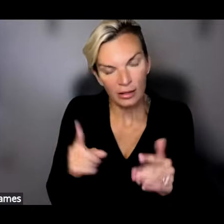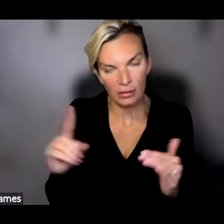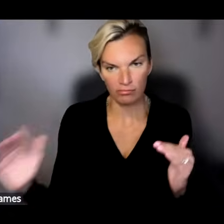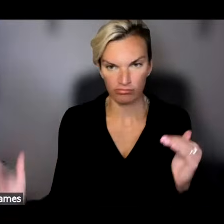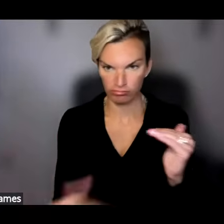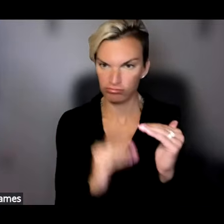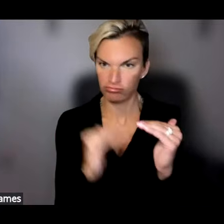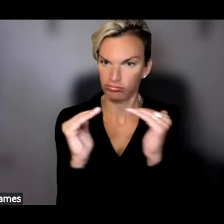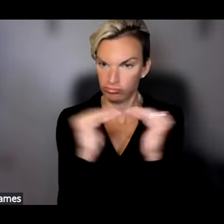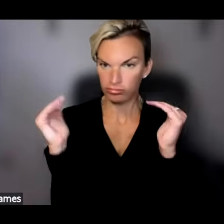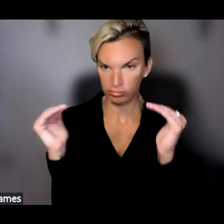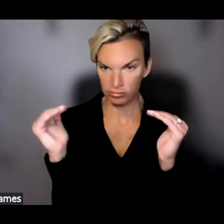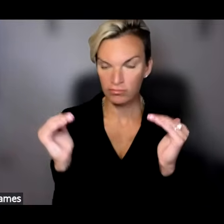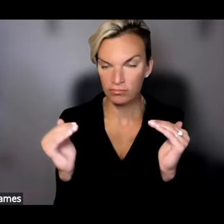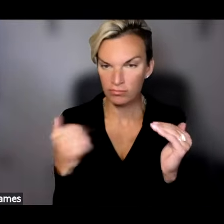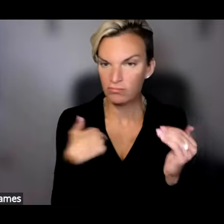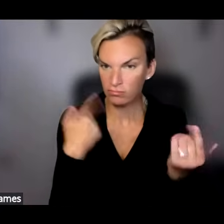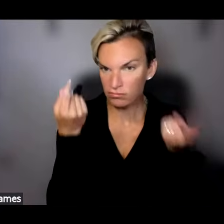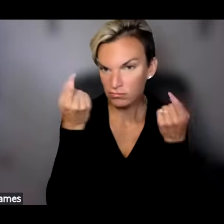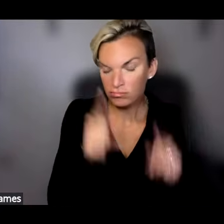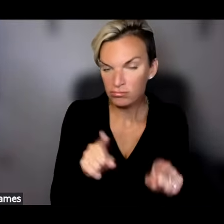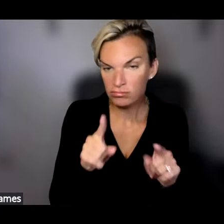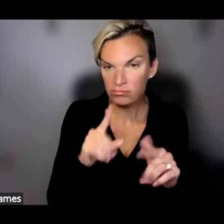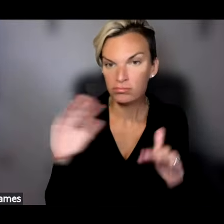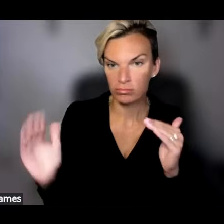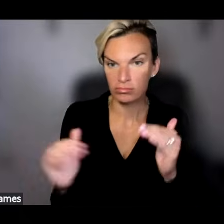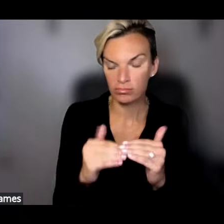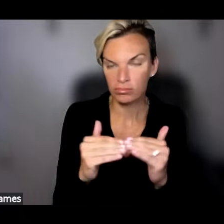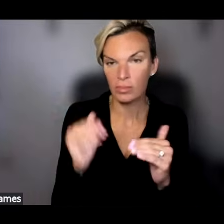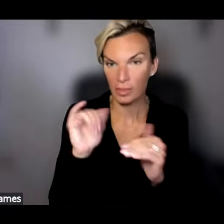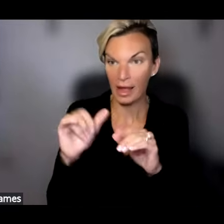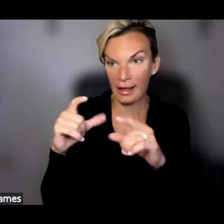think everyone's almost in agreement. The caption is new,